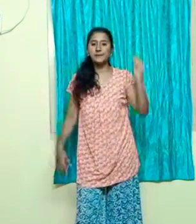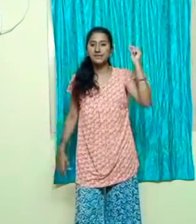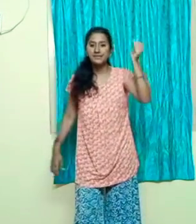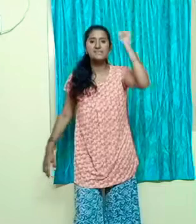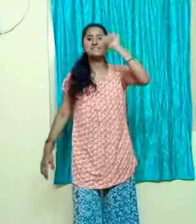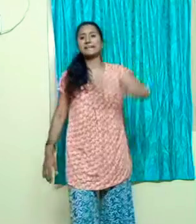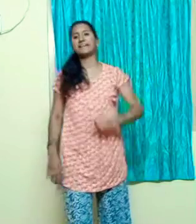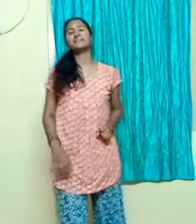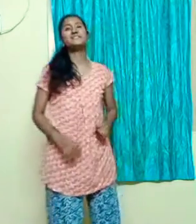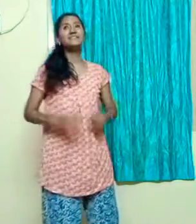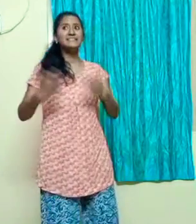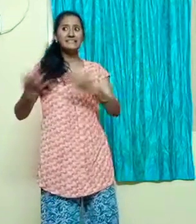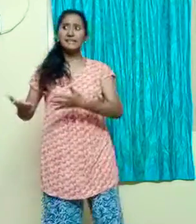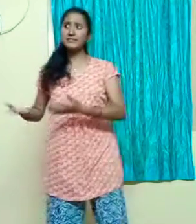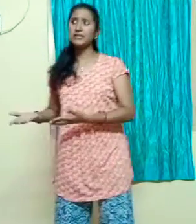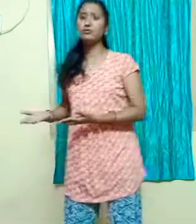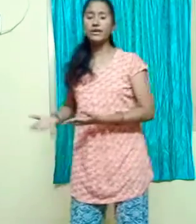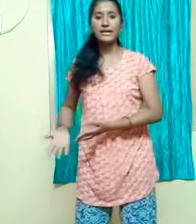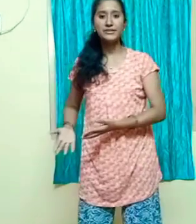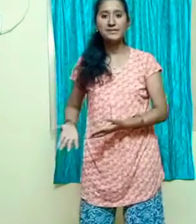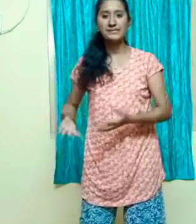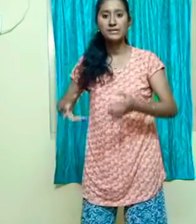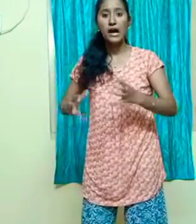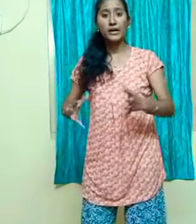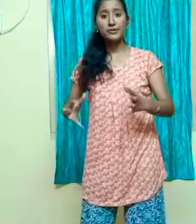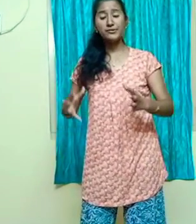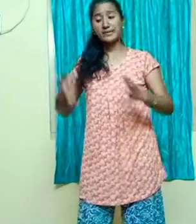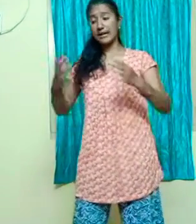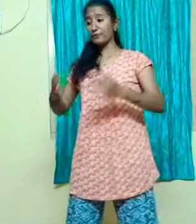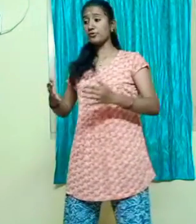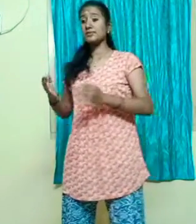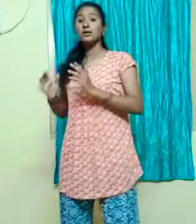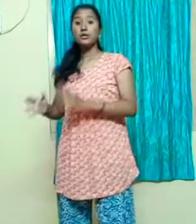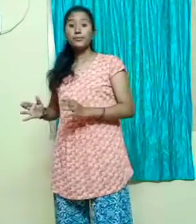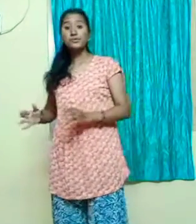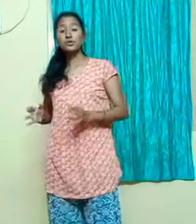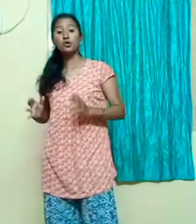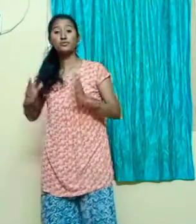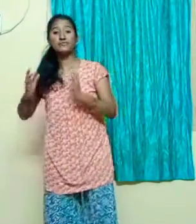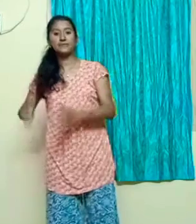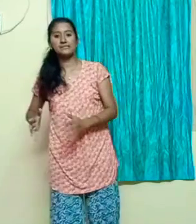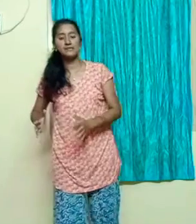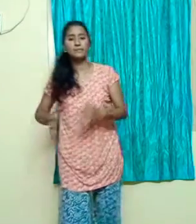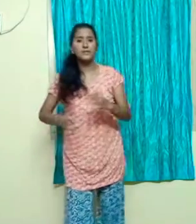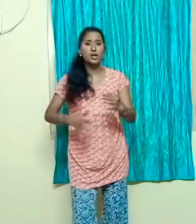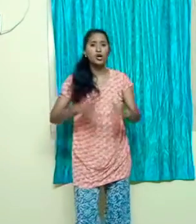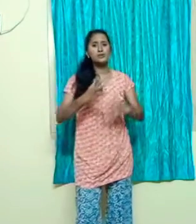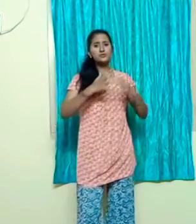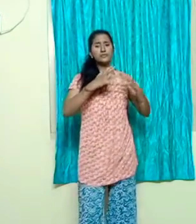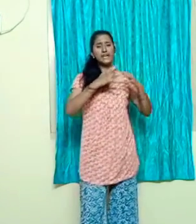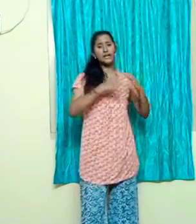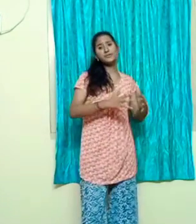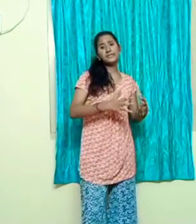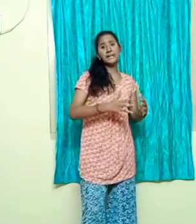per second. Then we go for accuracy. Accurate, of course, computers are not only fast but also very accurate at